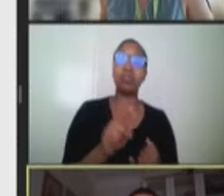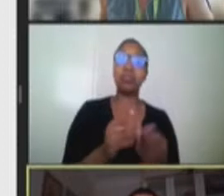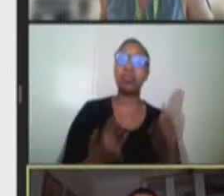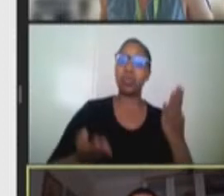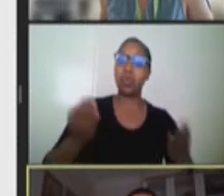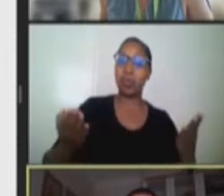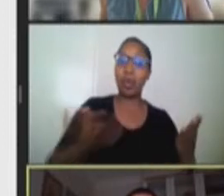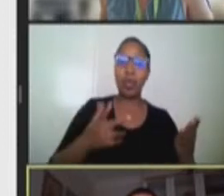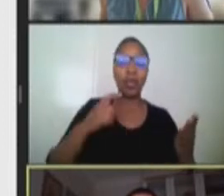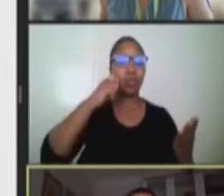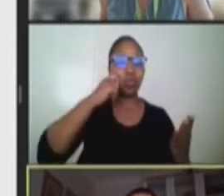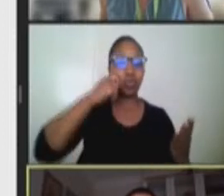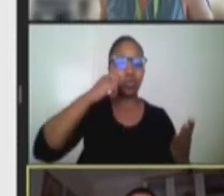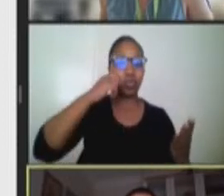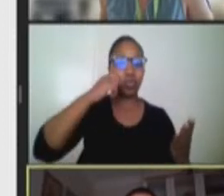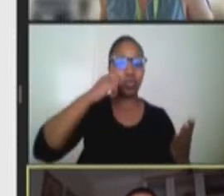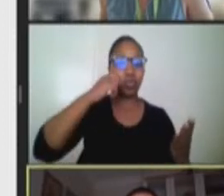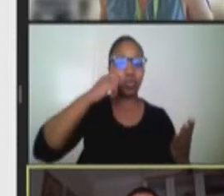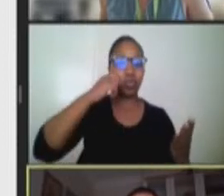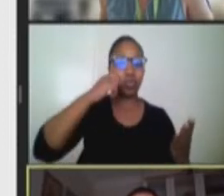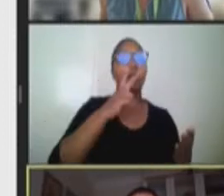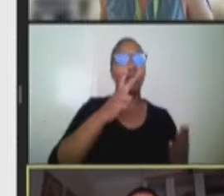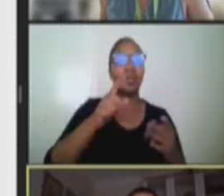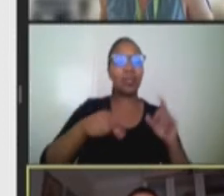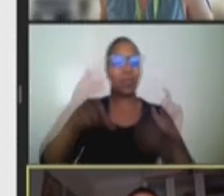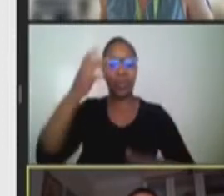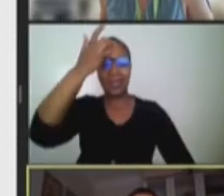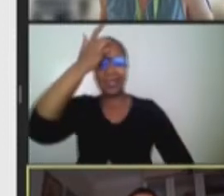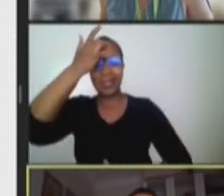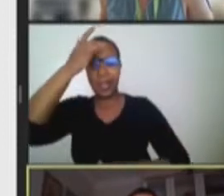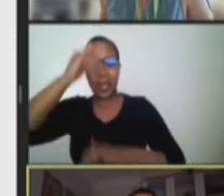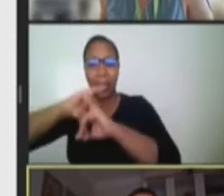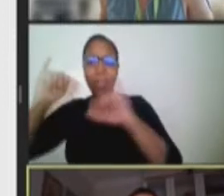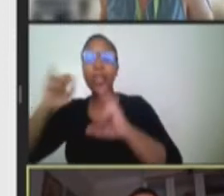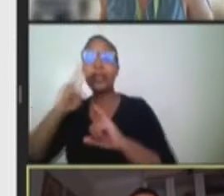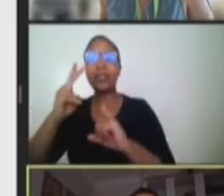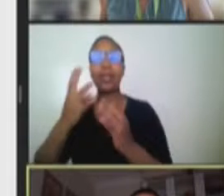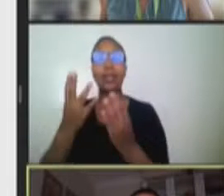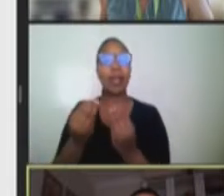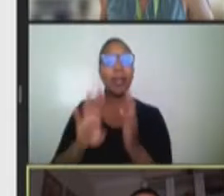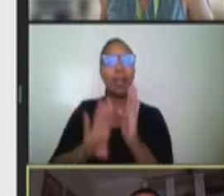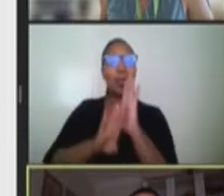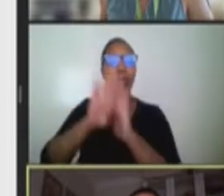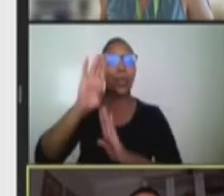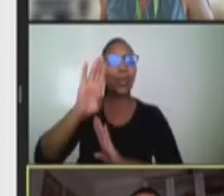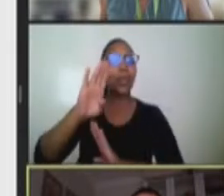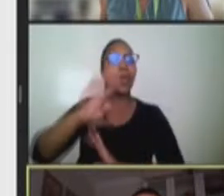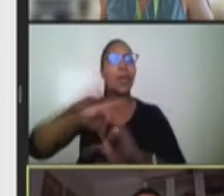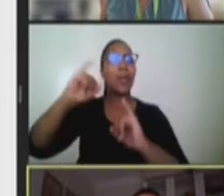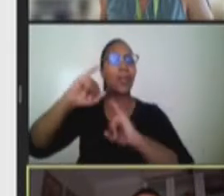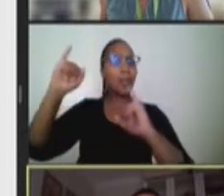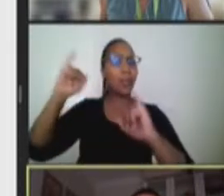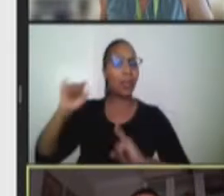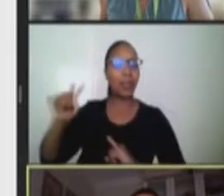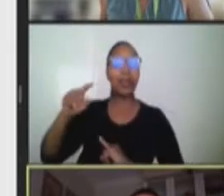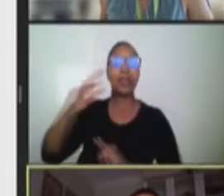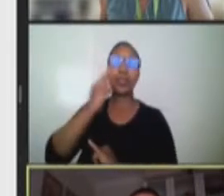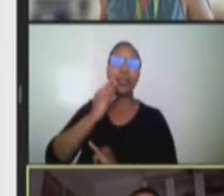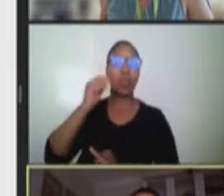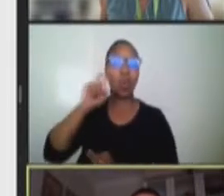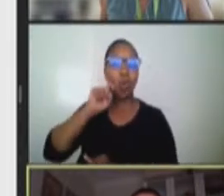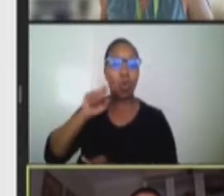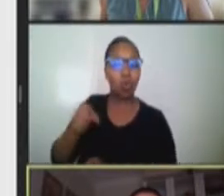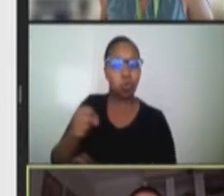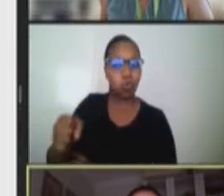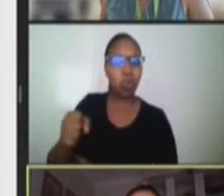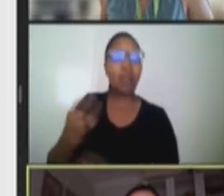severe disease, and you can see that it's higher in the older groups, and in the younger groups under 60, it hovers around 25 to 30%, which